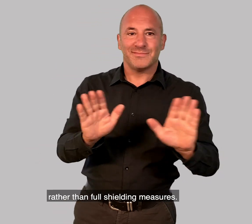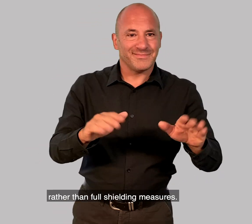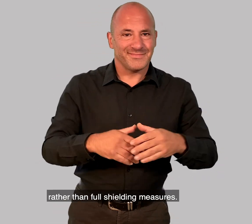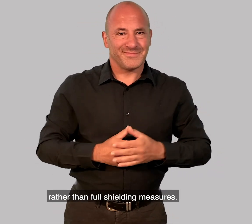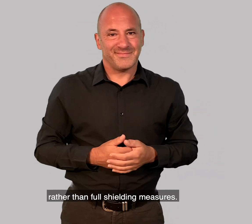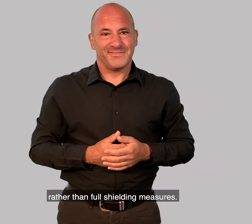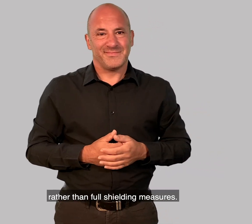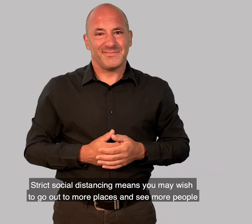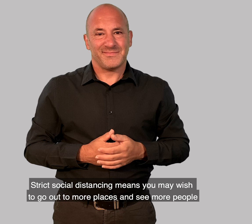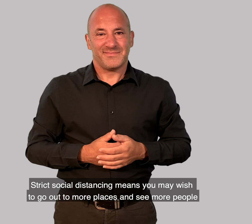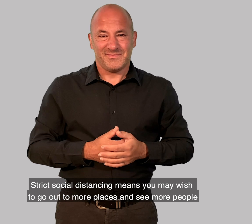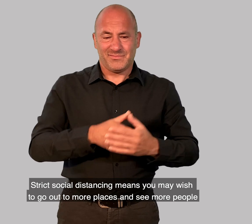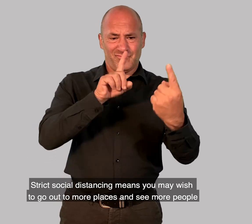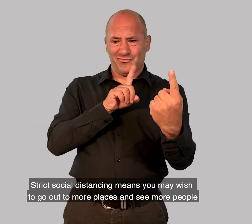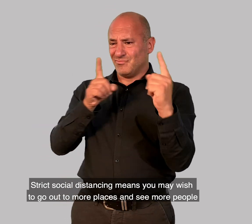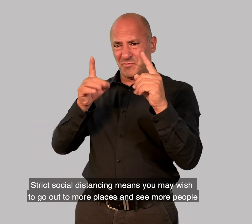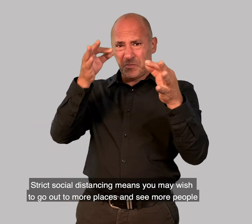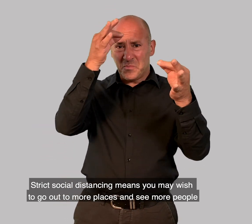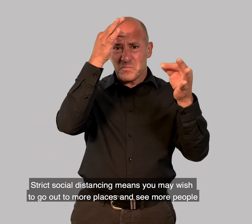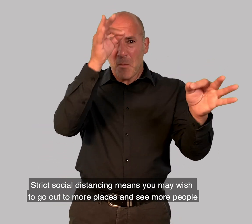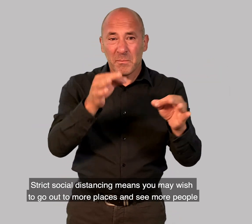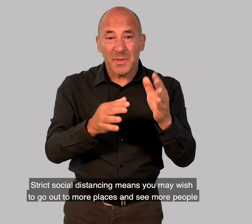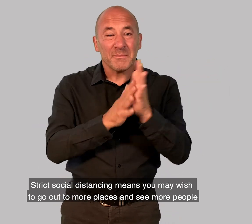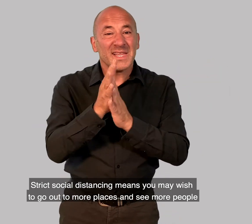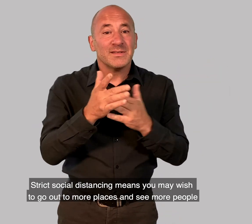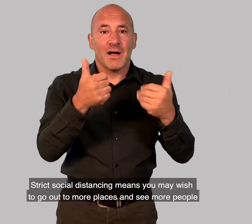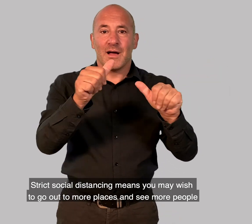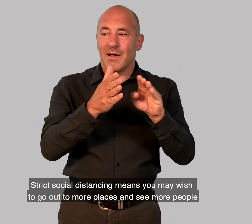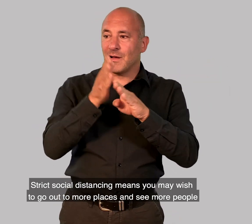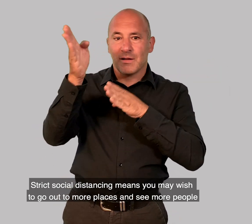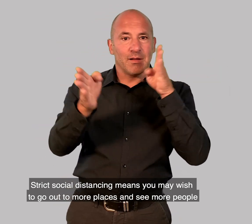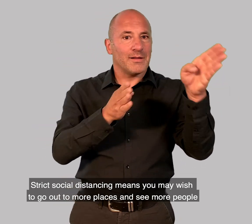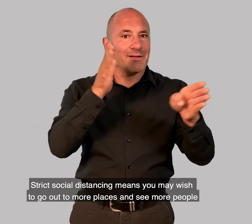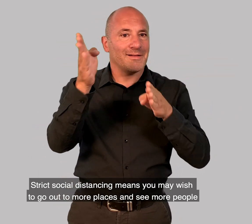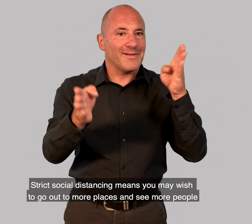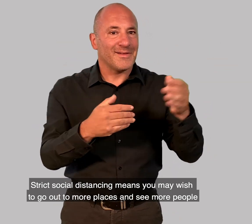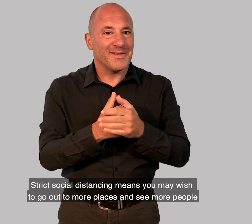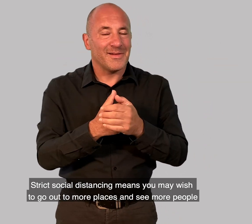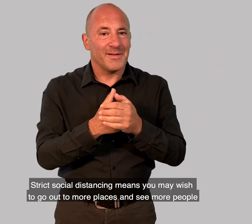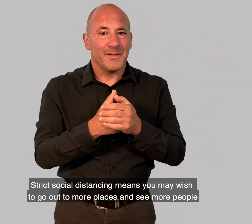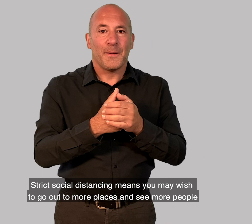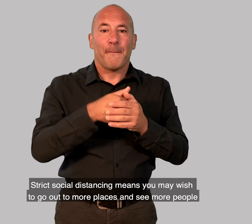Strict social distancing means you may wish to go out to more places and see more people,